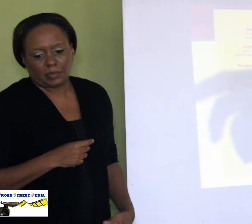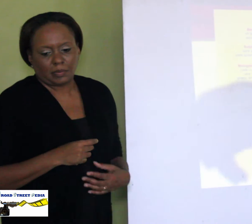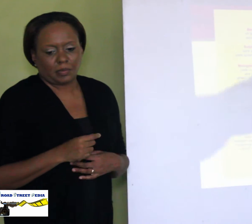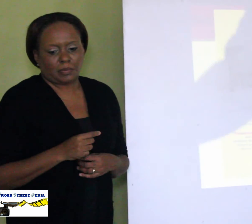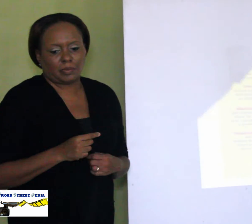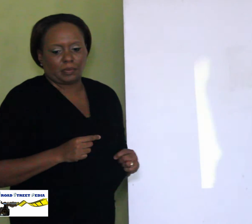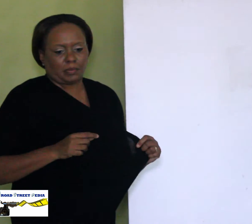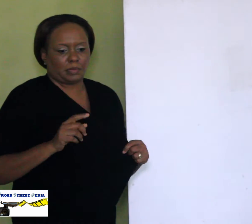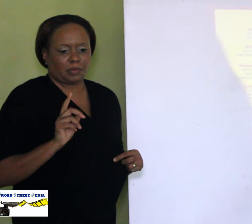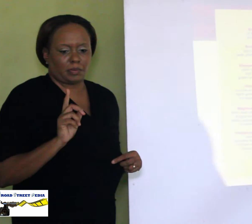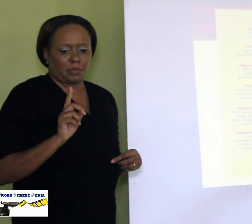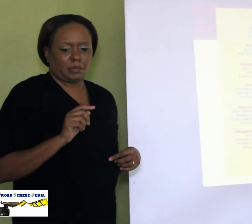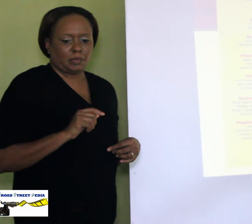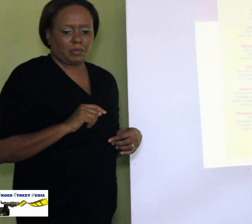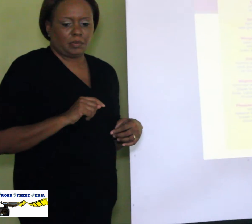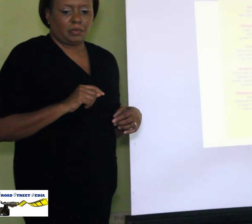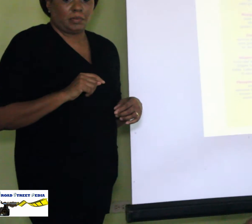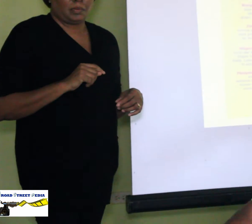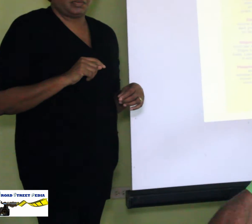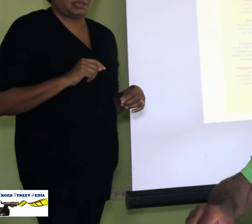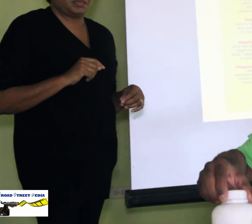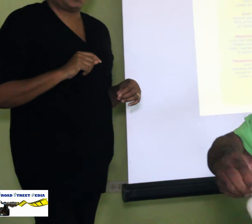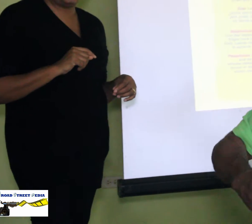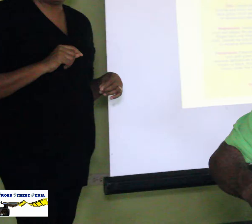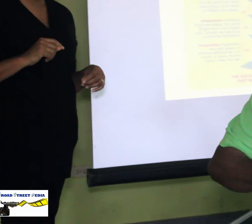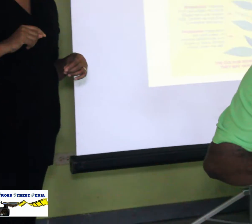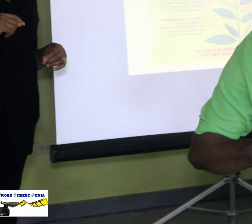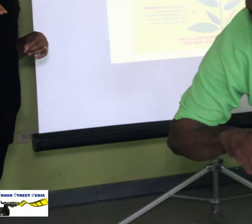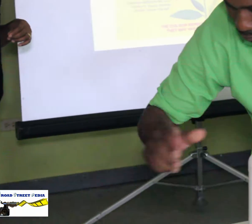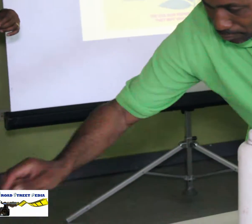I'm just going to show some just examples.